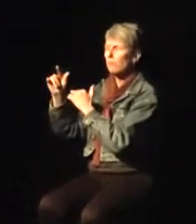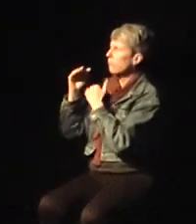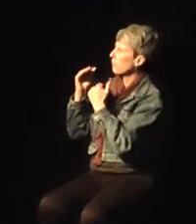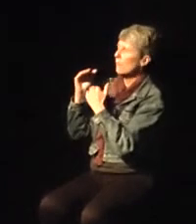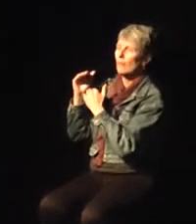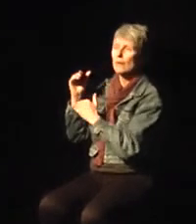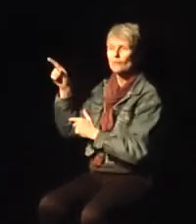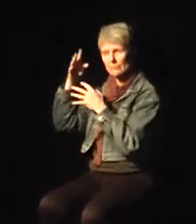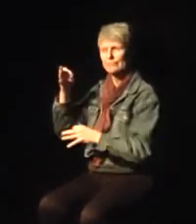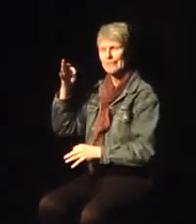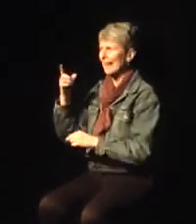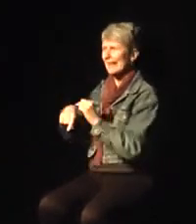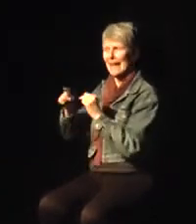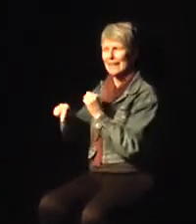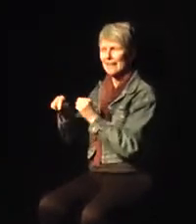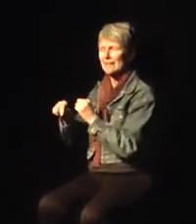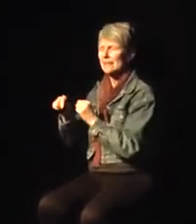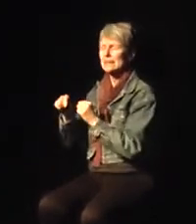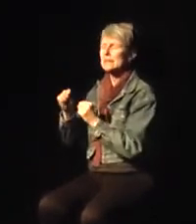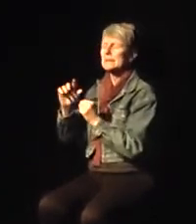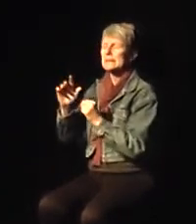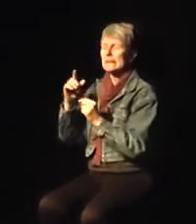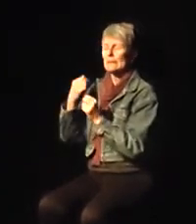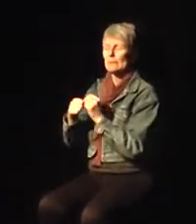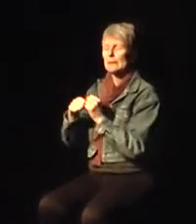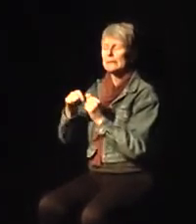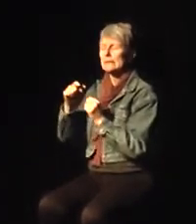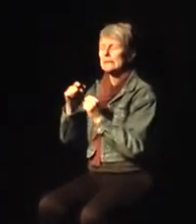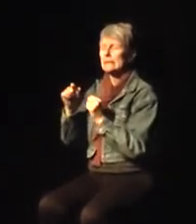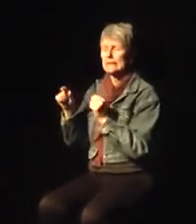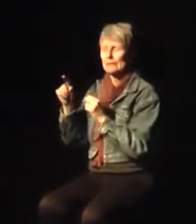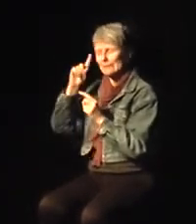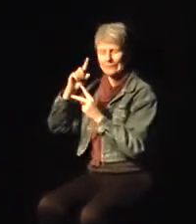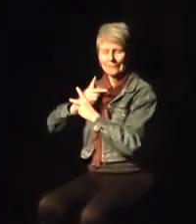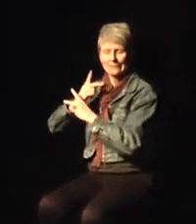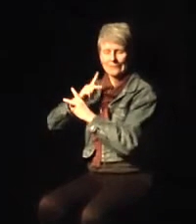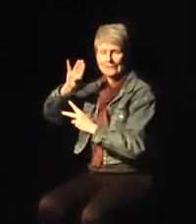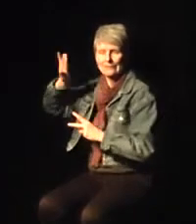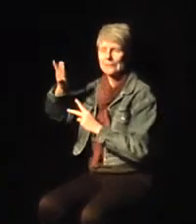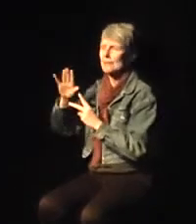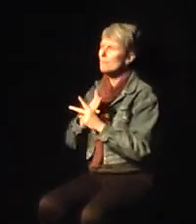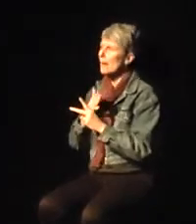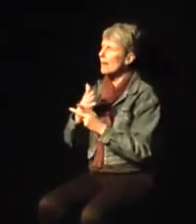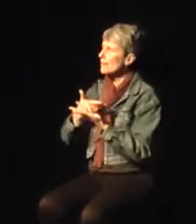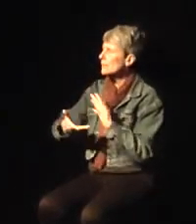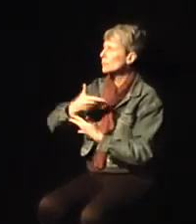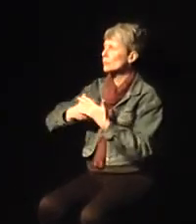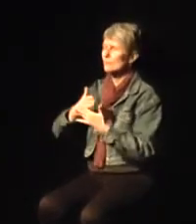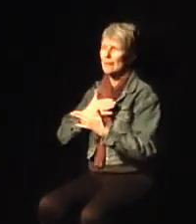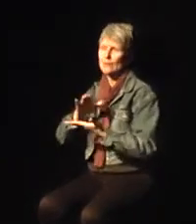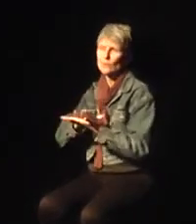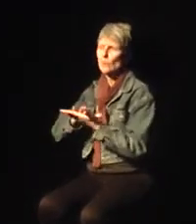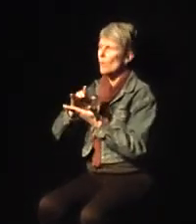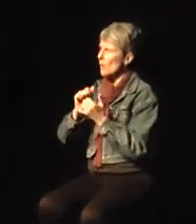some time, this focus is forgotten, but I always have to struggle to find a way to make my school life work for me so that I could